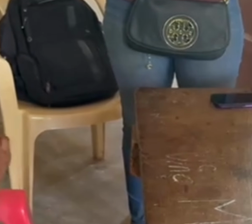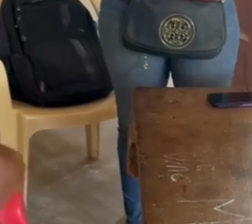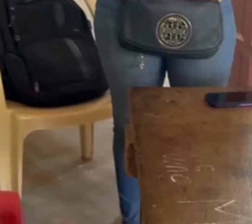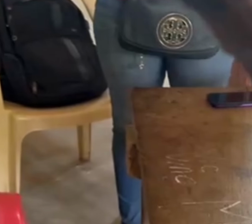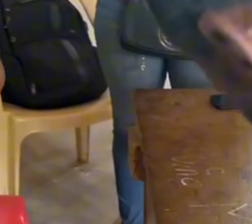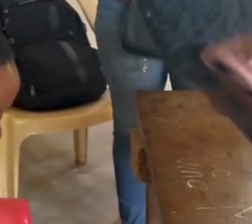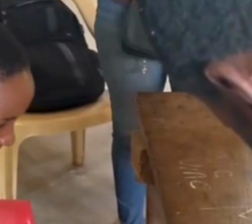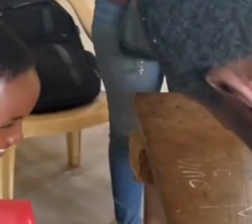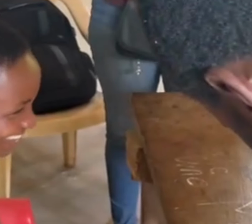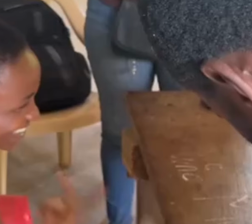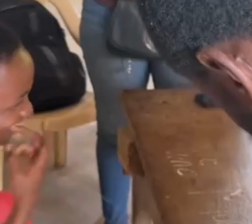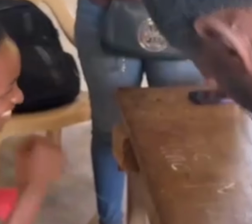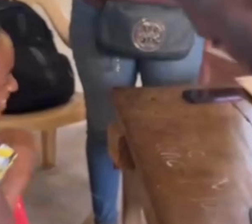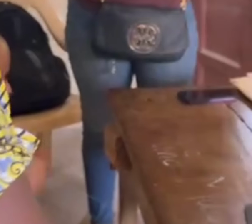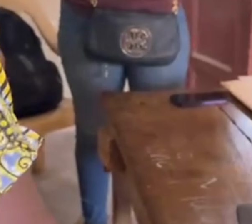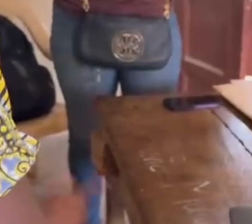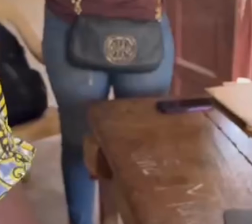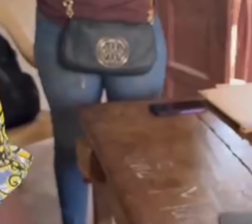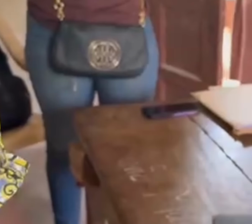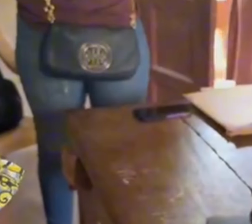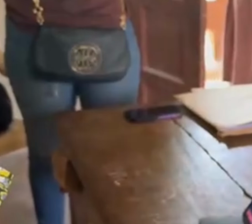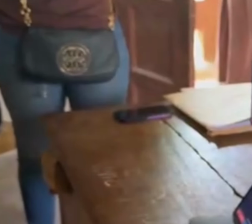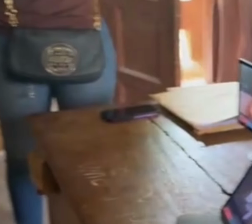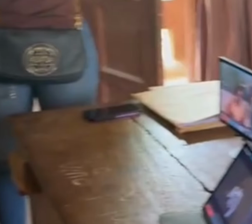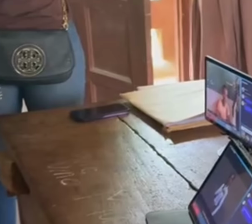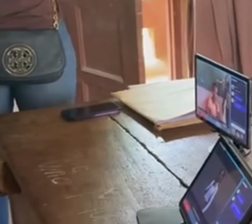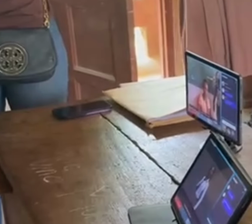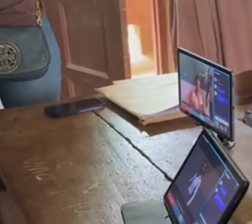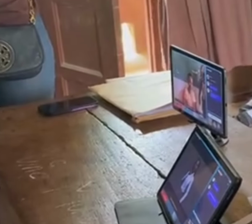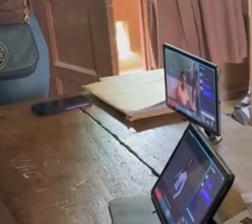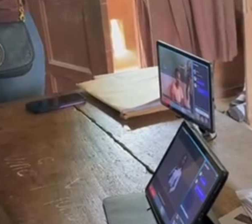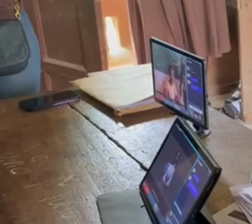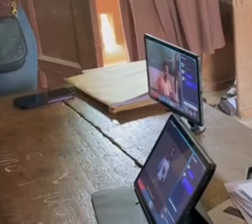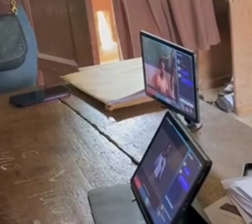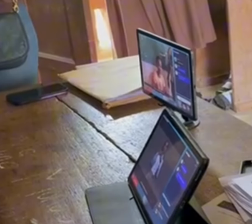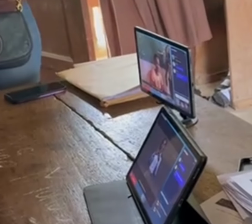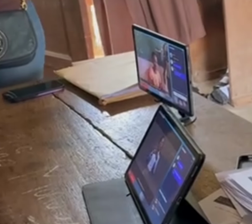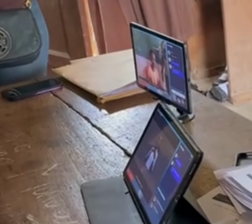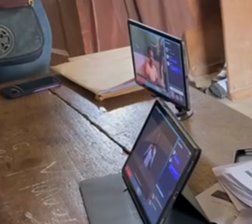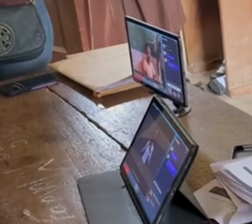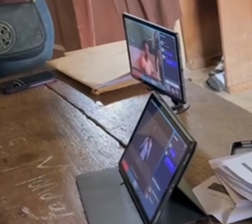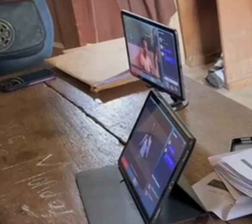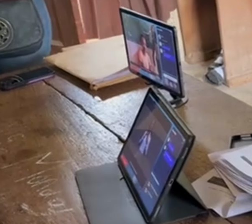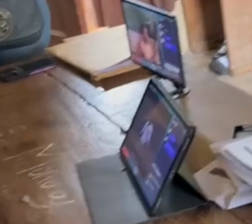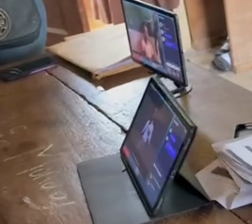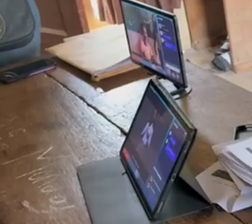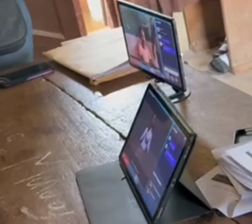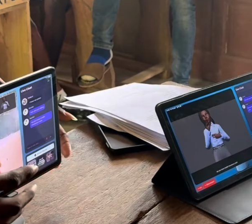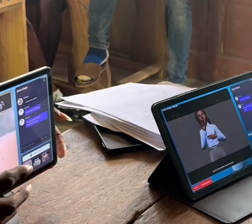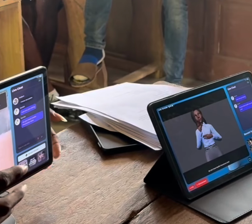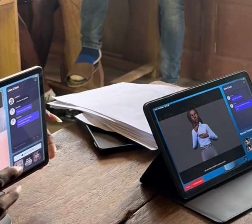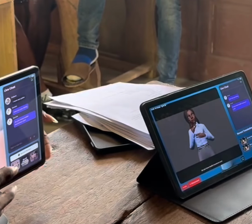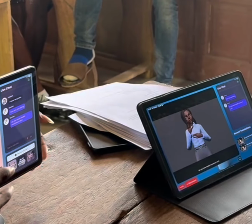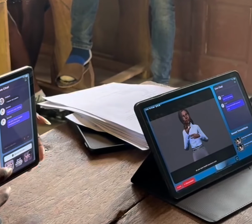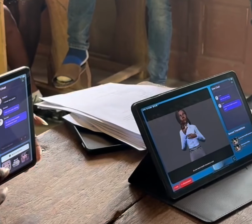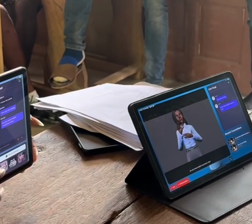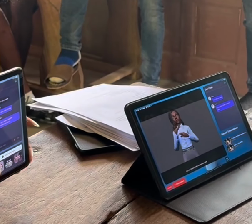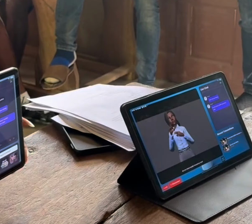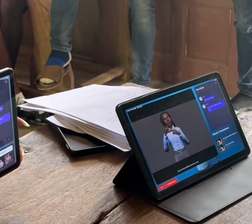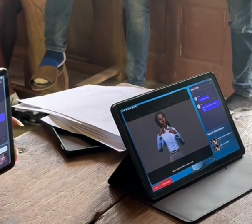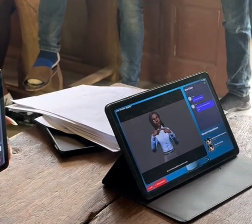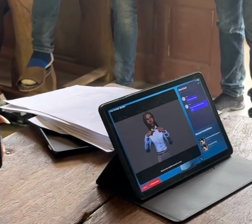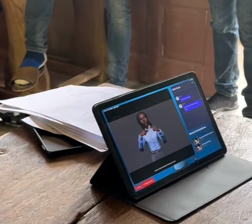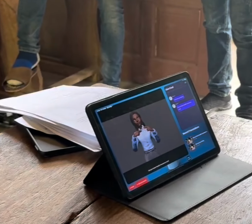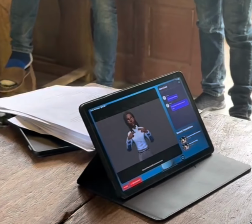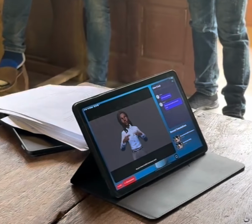way. Here you can see one of the students interacting with the system directly from their classroom. The overall response from both students and staff was